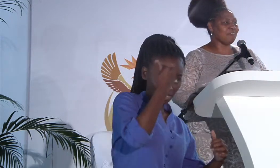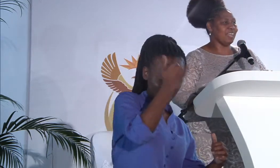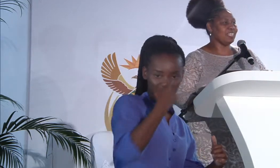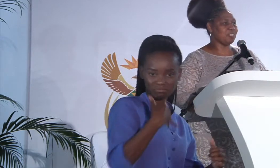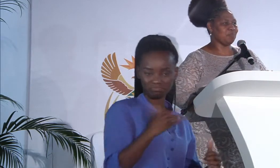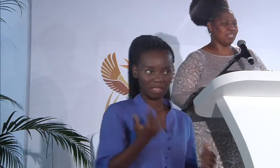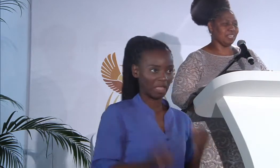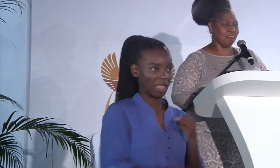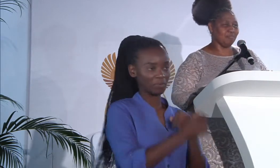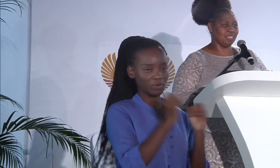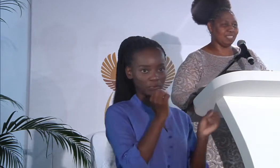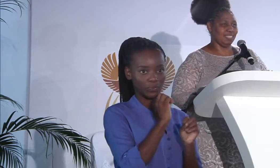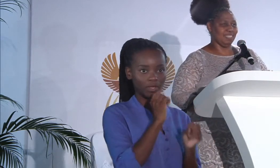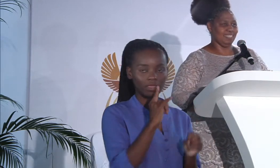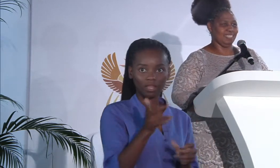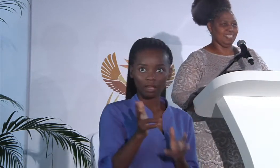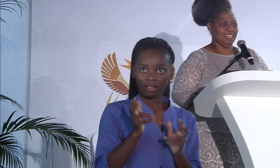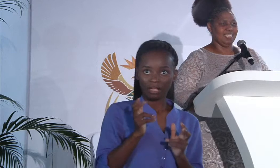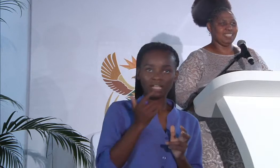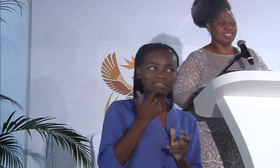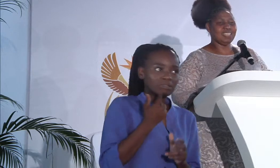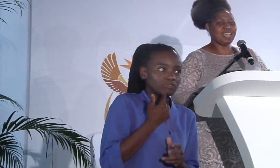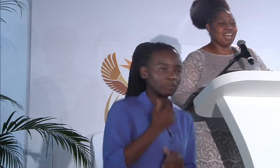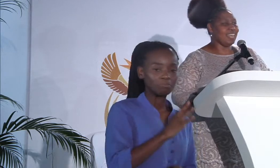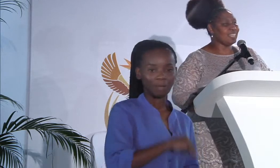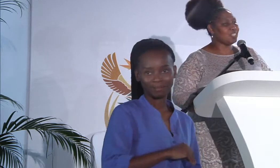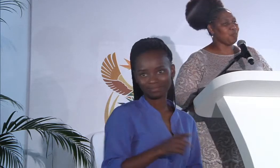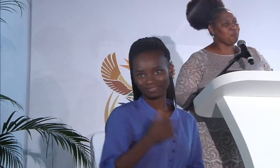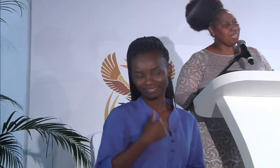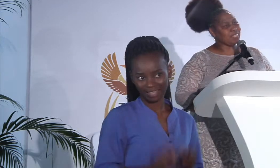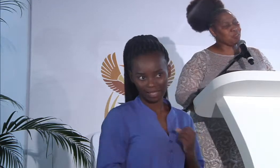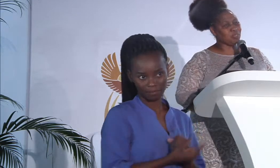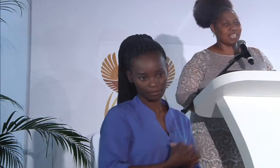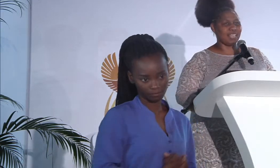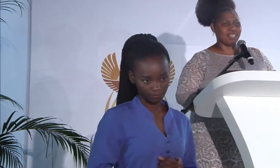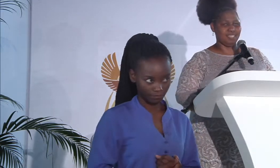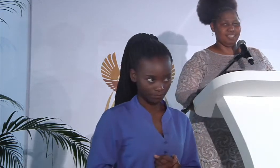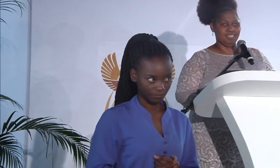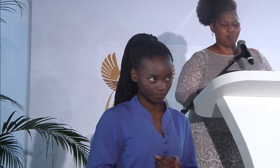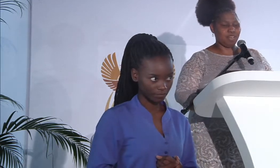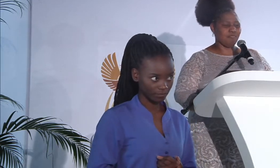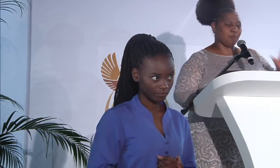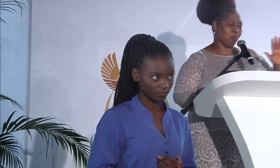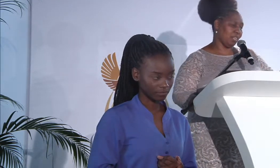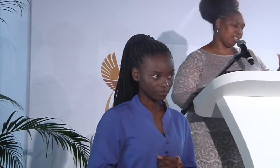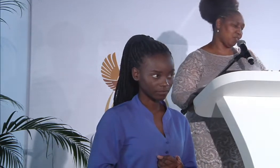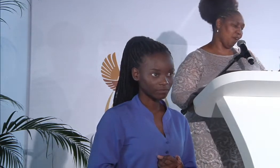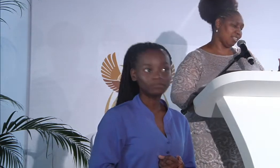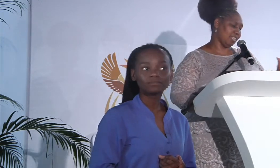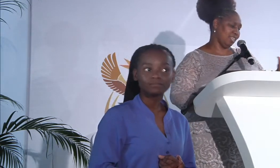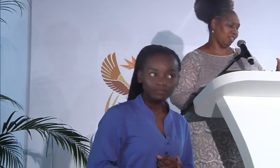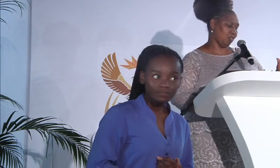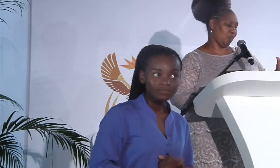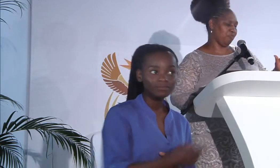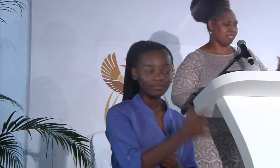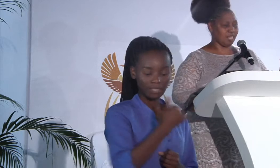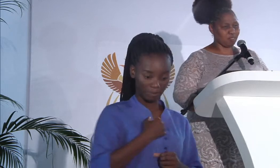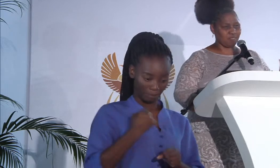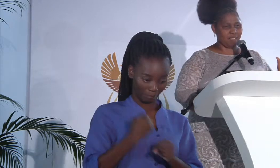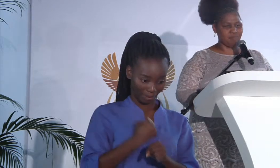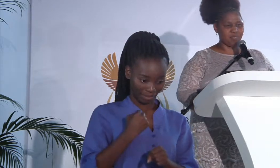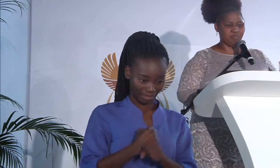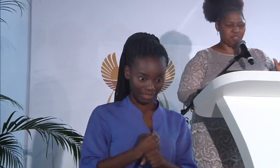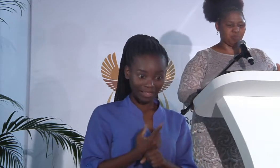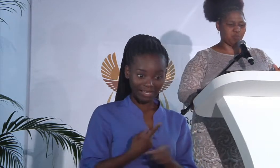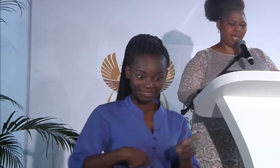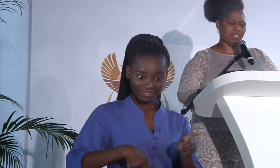I've learned being in government, is that unless you sell whatever product you are selling to officials of